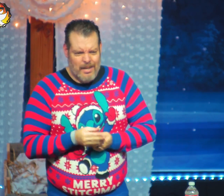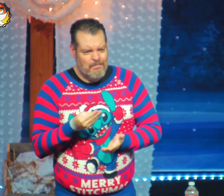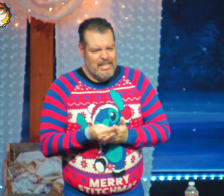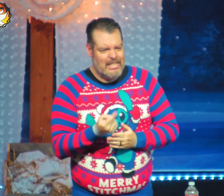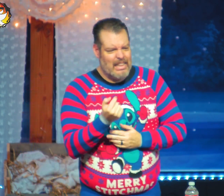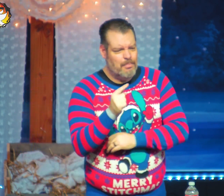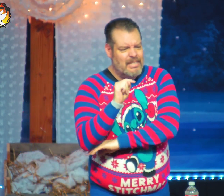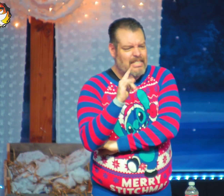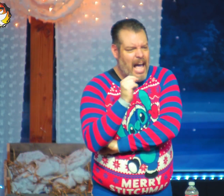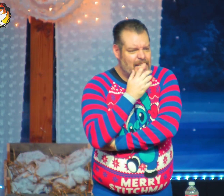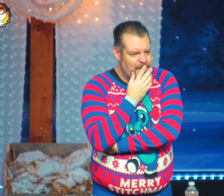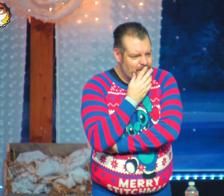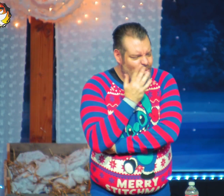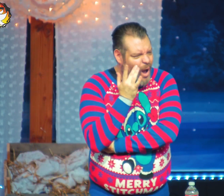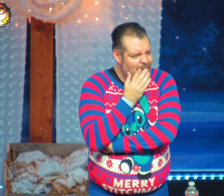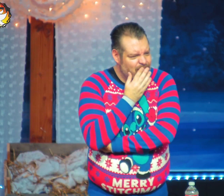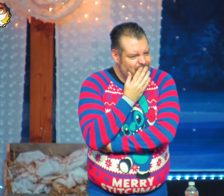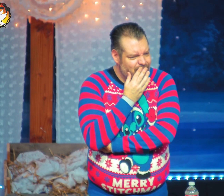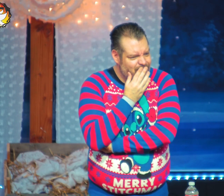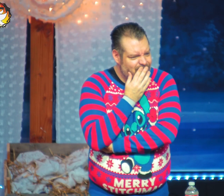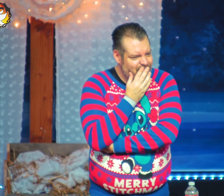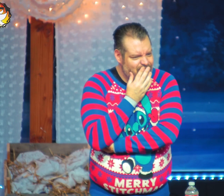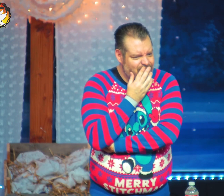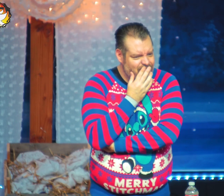Attitudes are included in that.